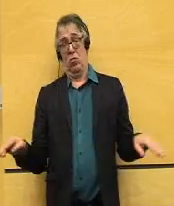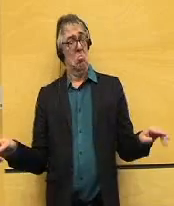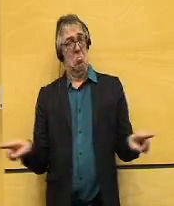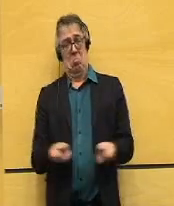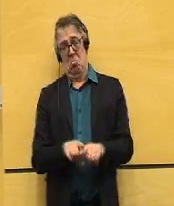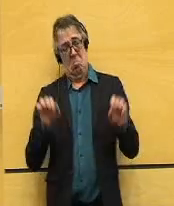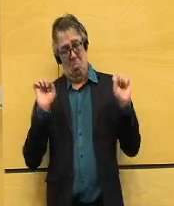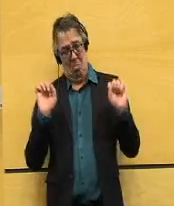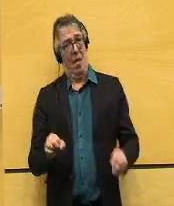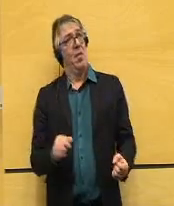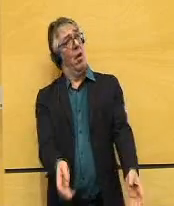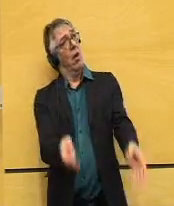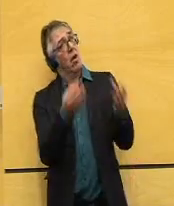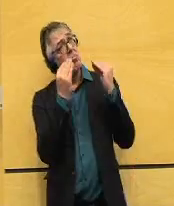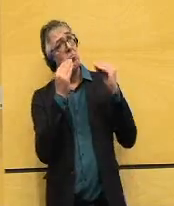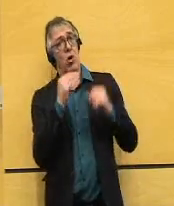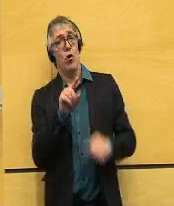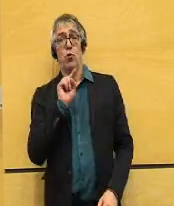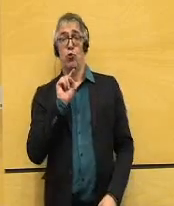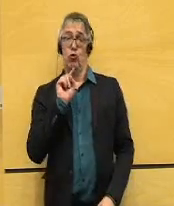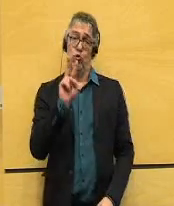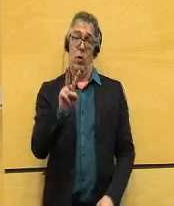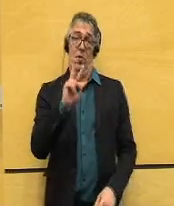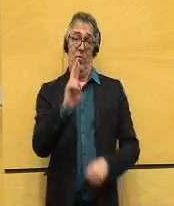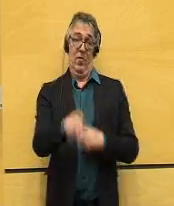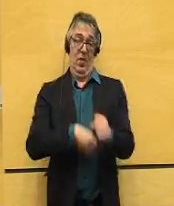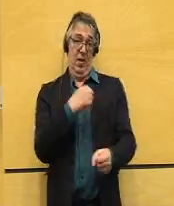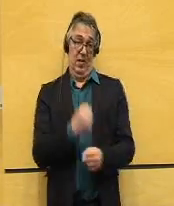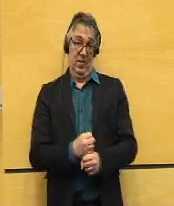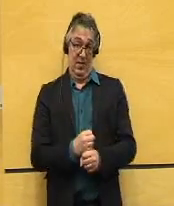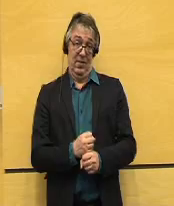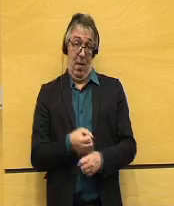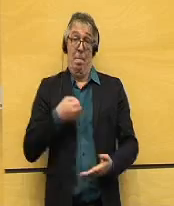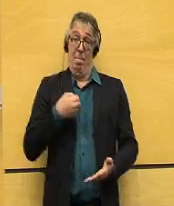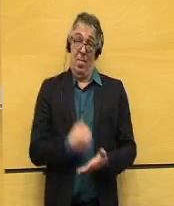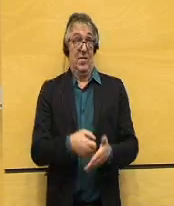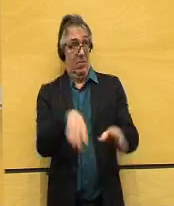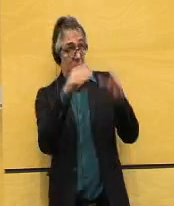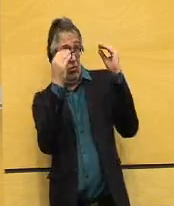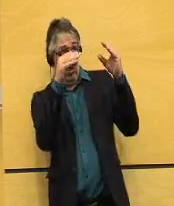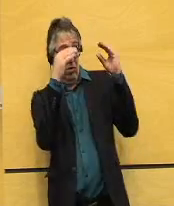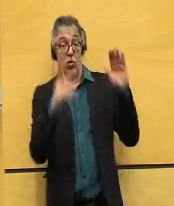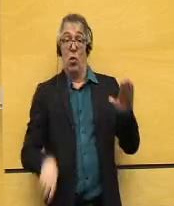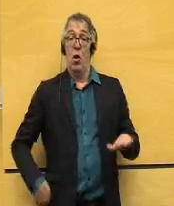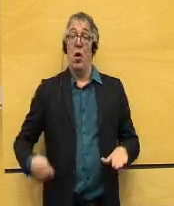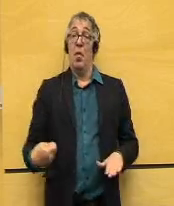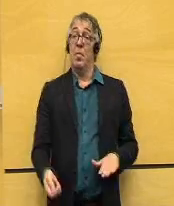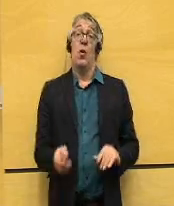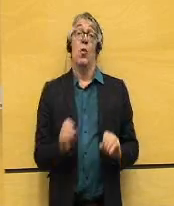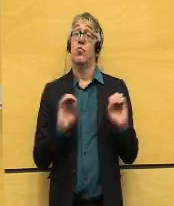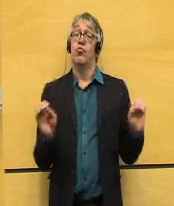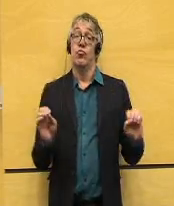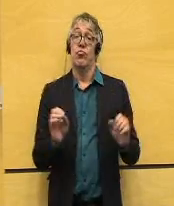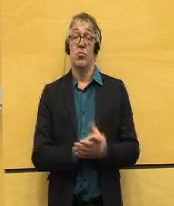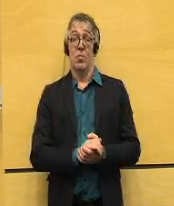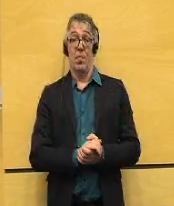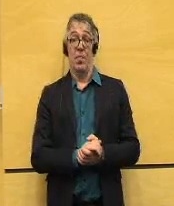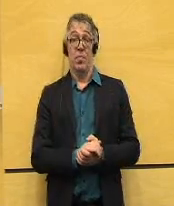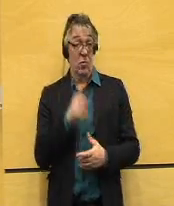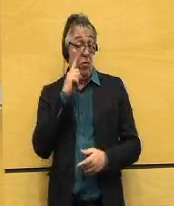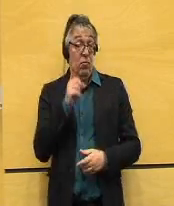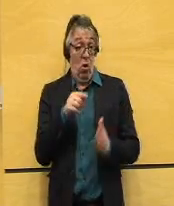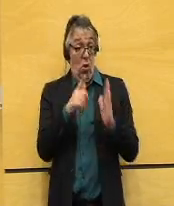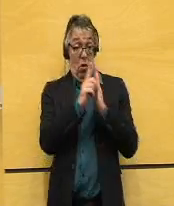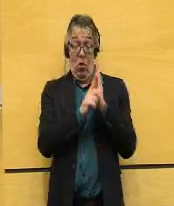to receive 12 years of basic education free of charge. This applies to